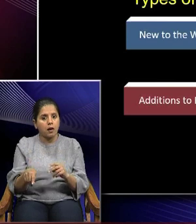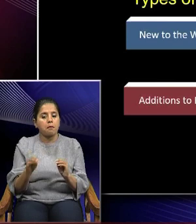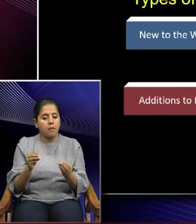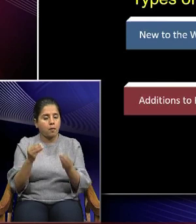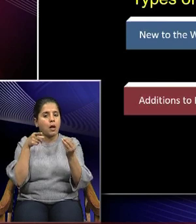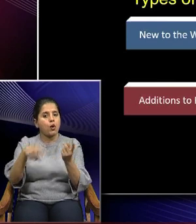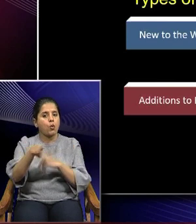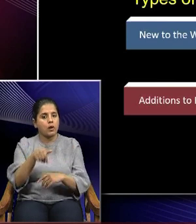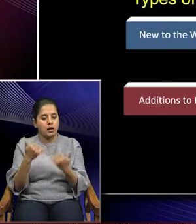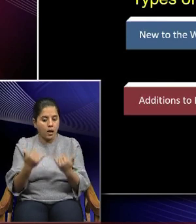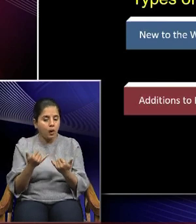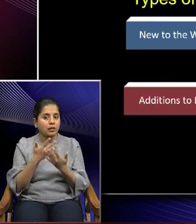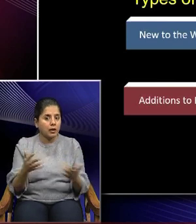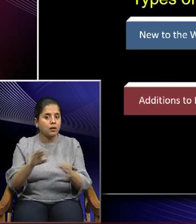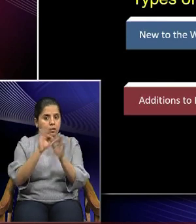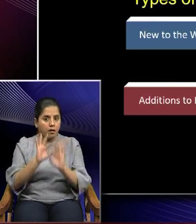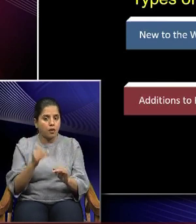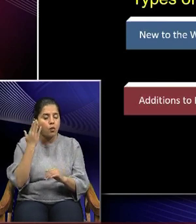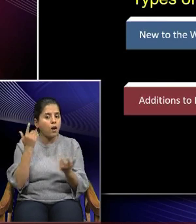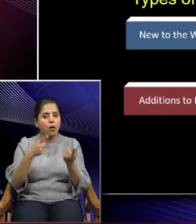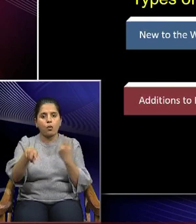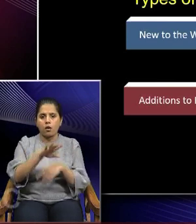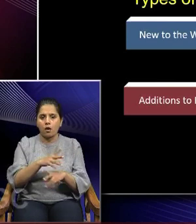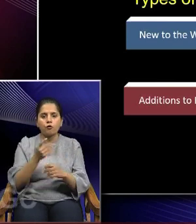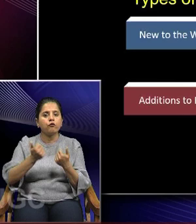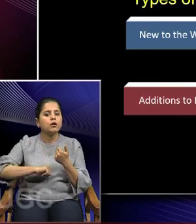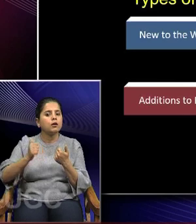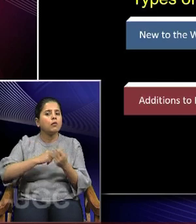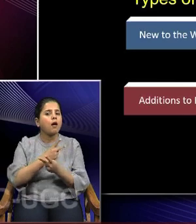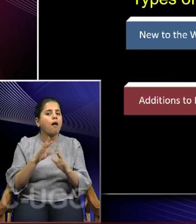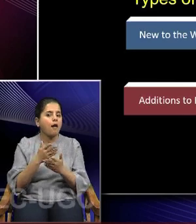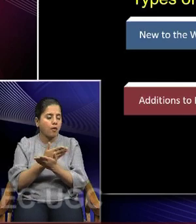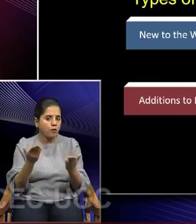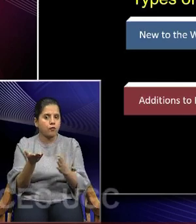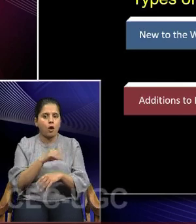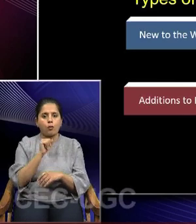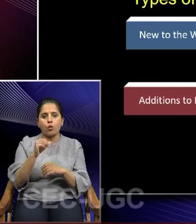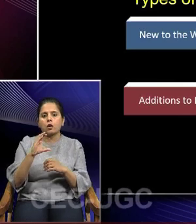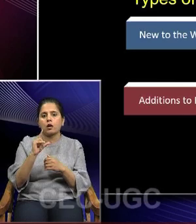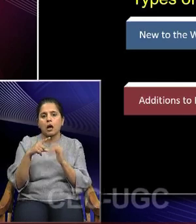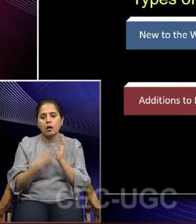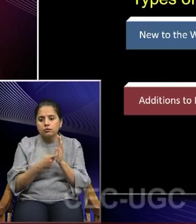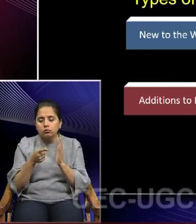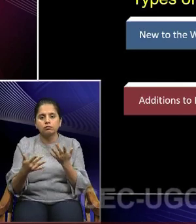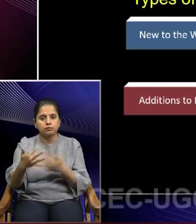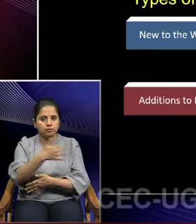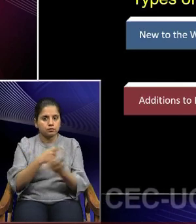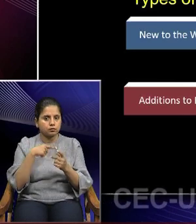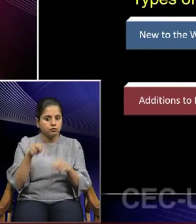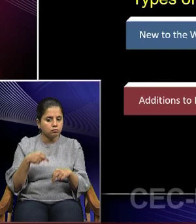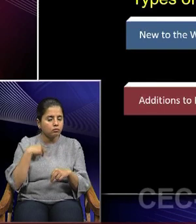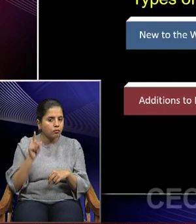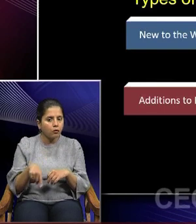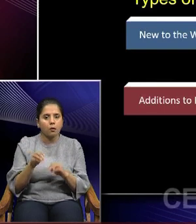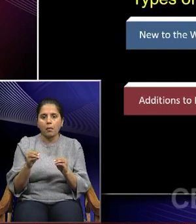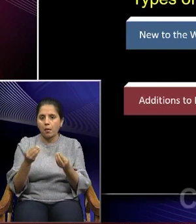improvements into your existing product, because you are having a lot of feedback from your customers that we need to make some